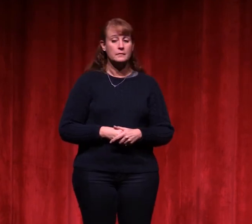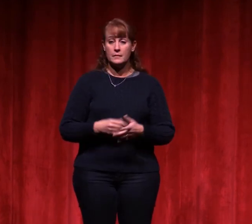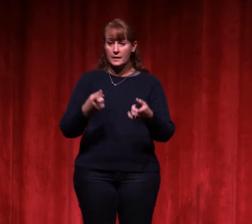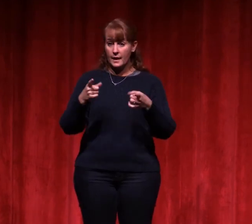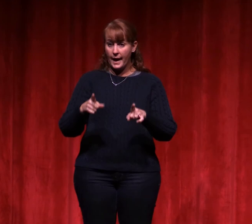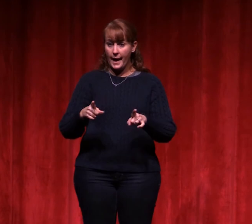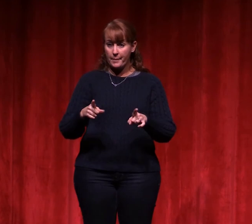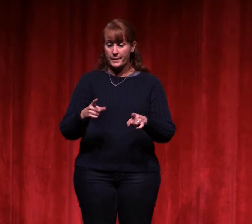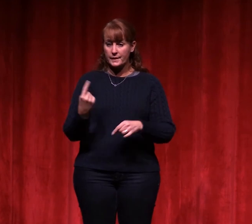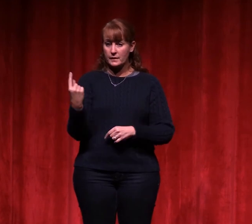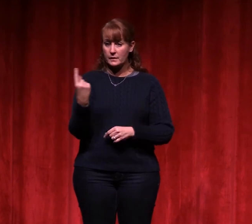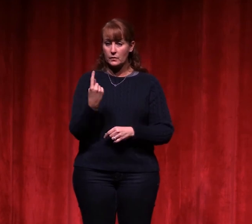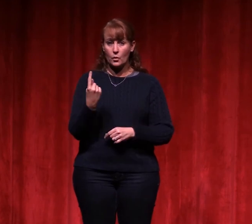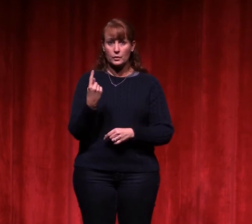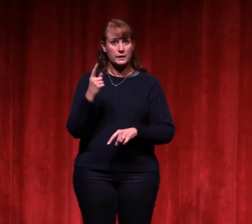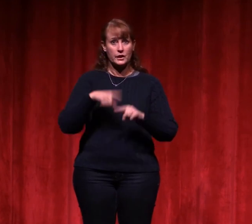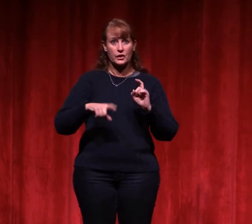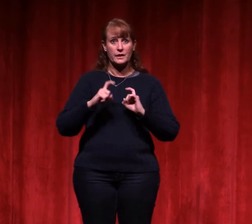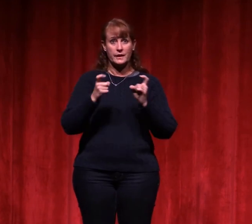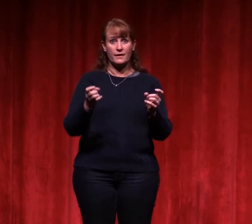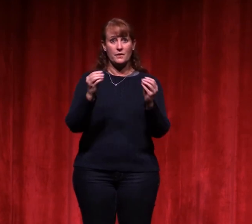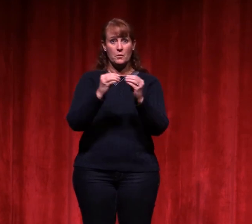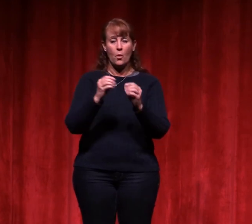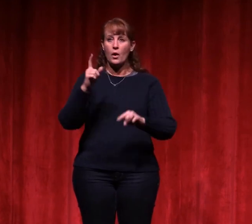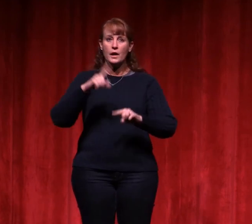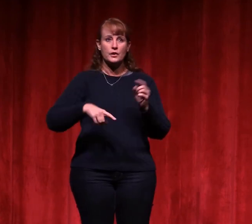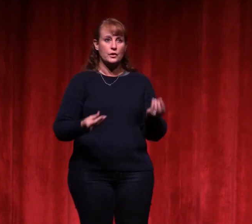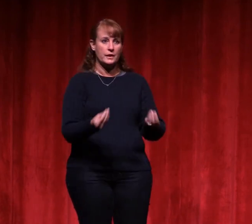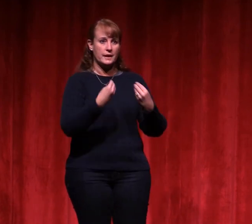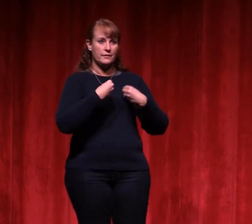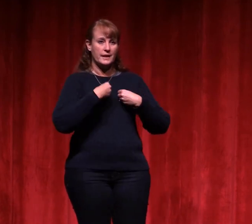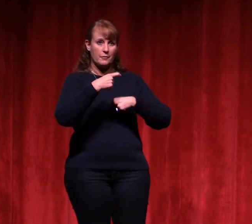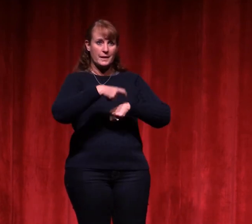When I had nothing more I could give you, and you couldn't even give me